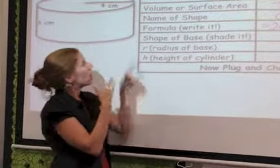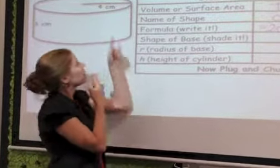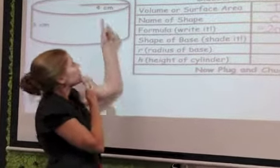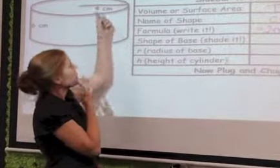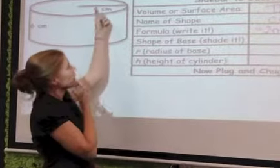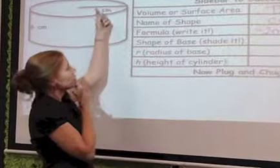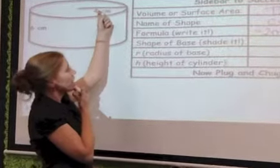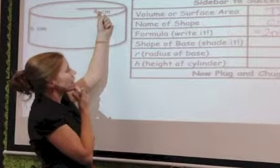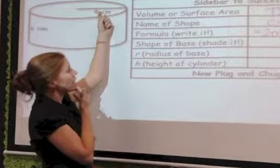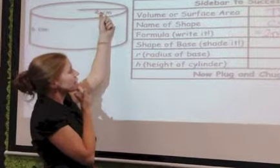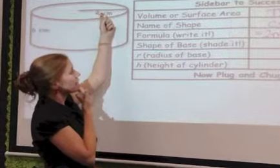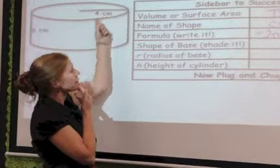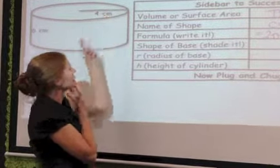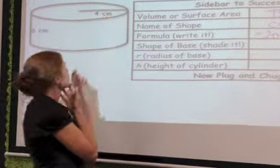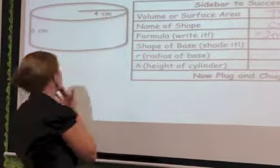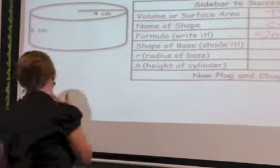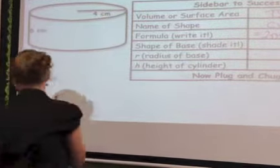going to go ahead and shade it.